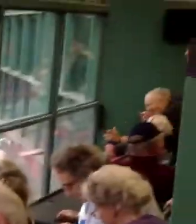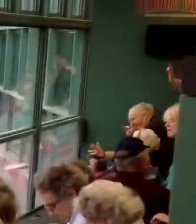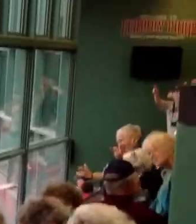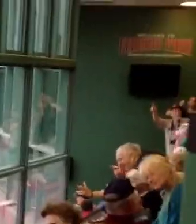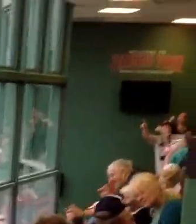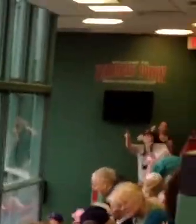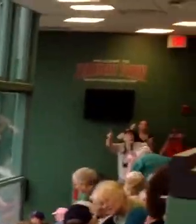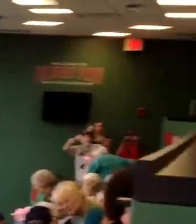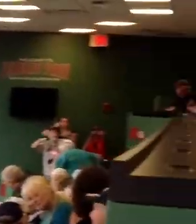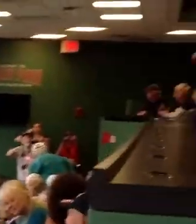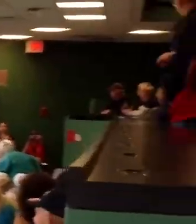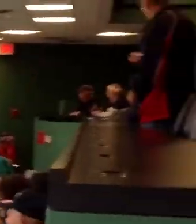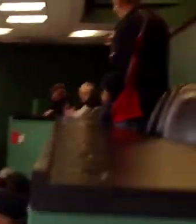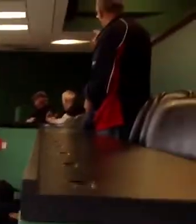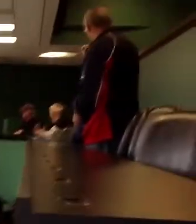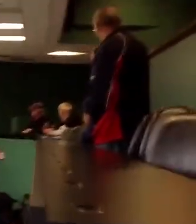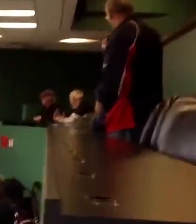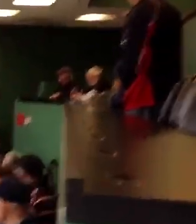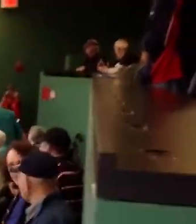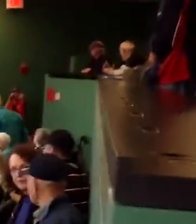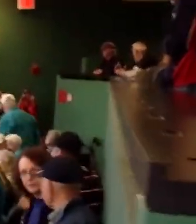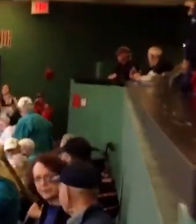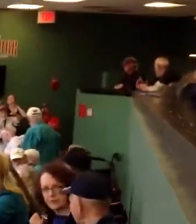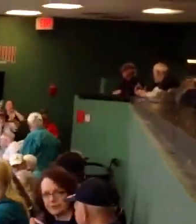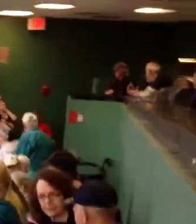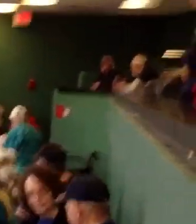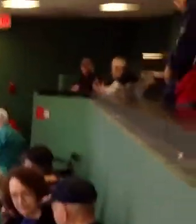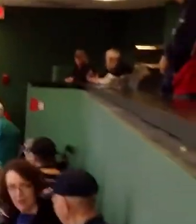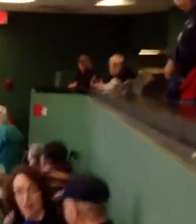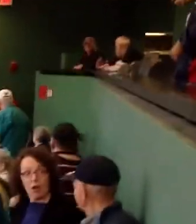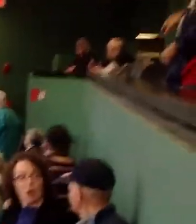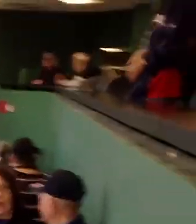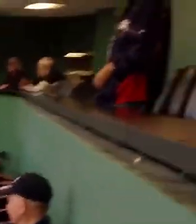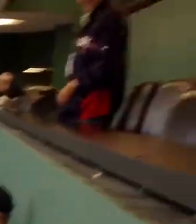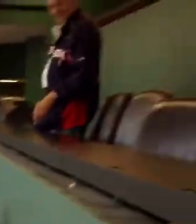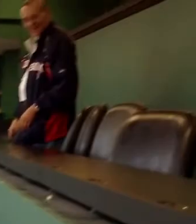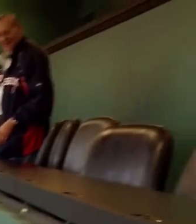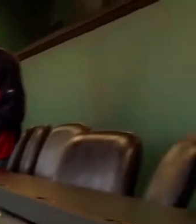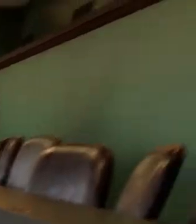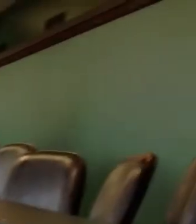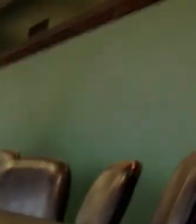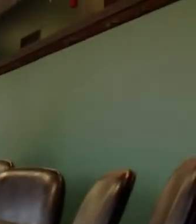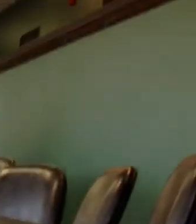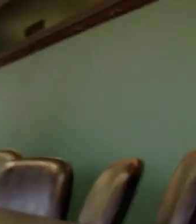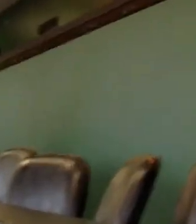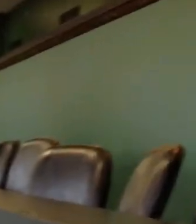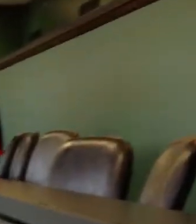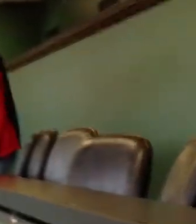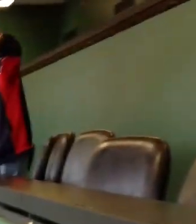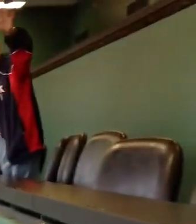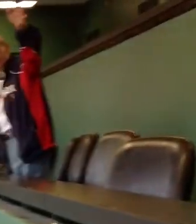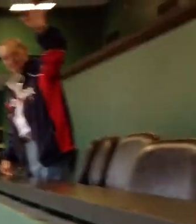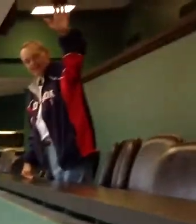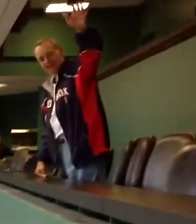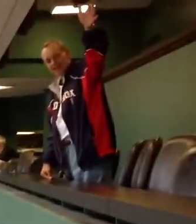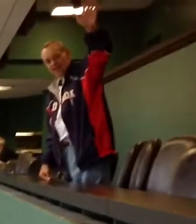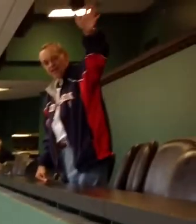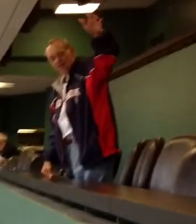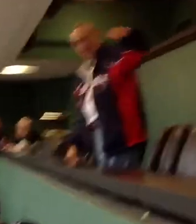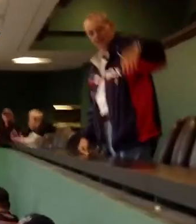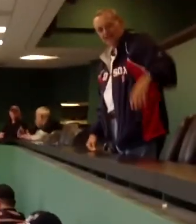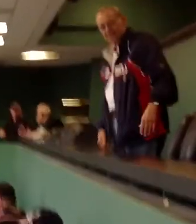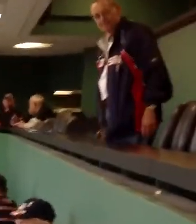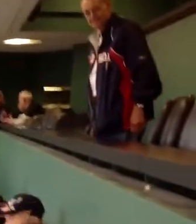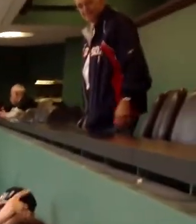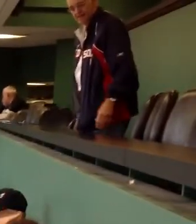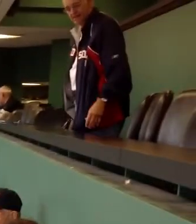if you would like, there's some stairs right around the corner so people can sit down. There are seats up on the 3rd floor